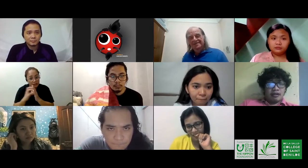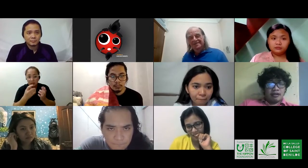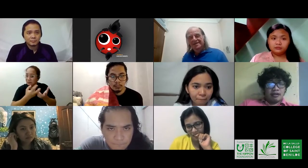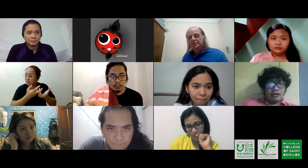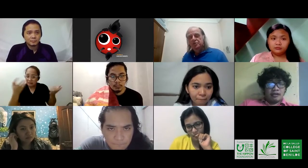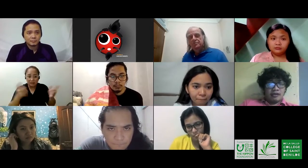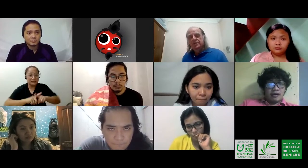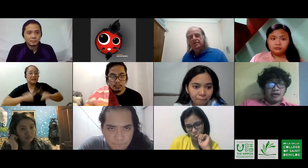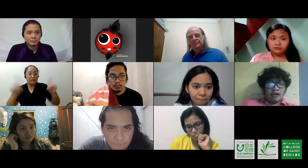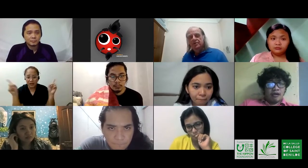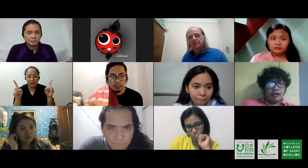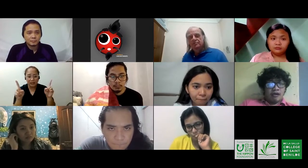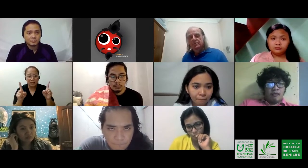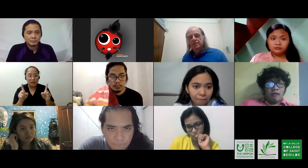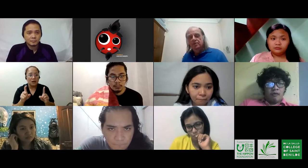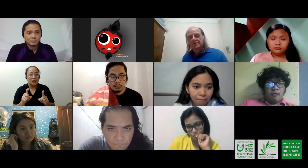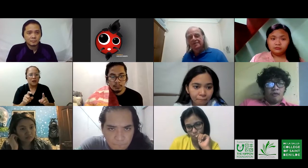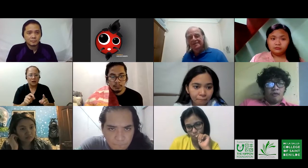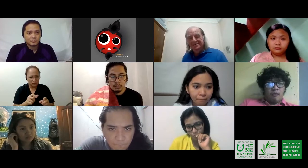That shouldn't be difficult to remember.